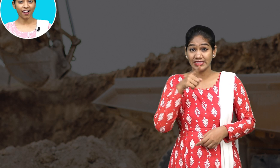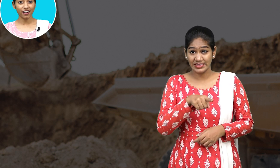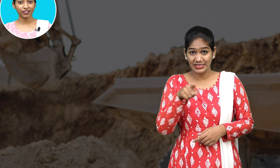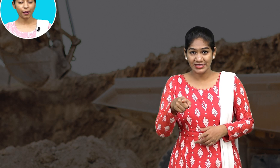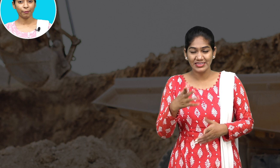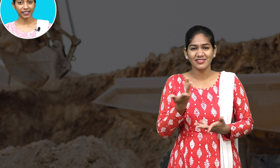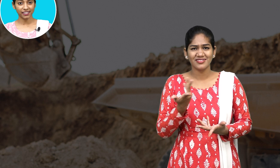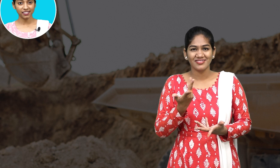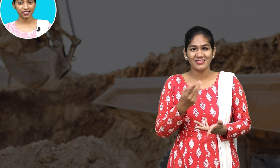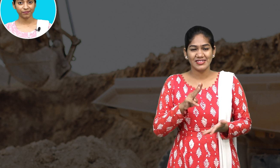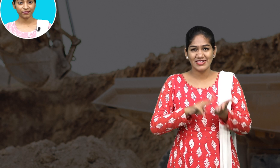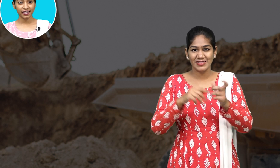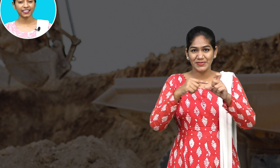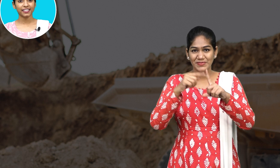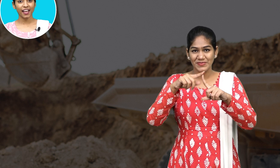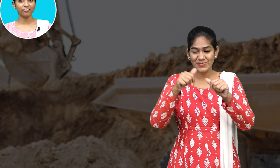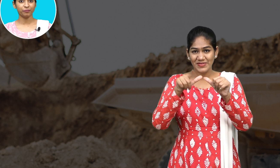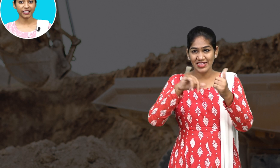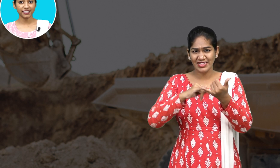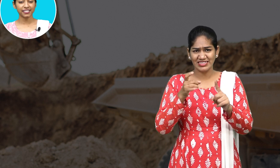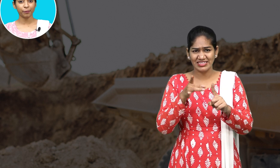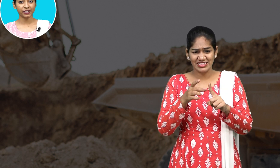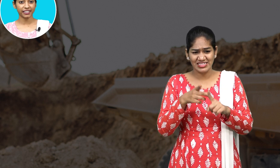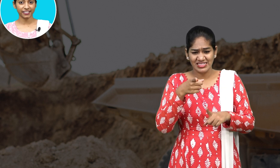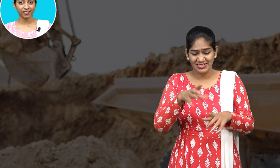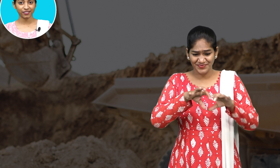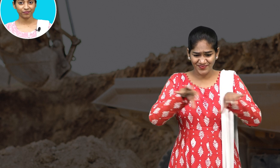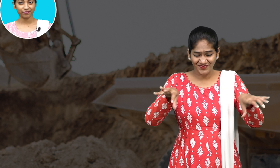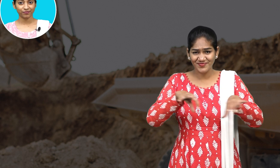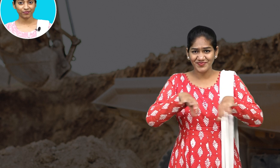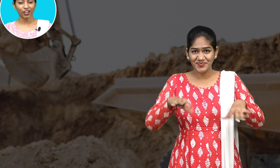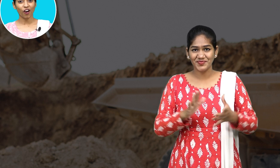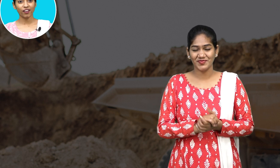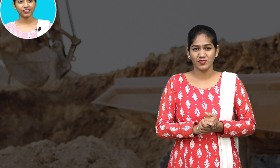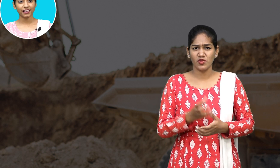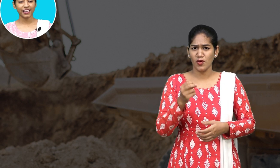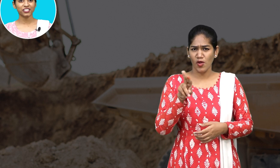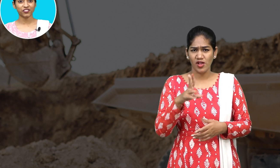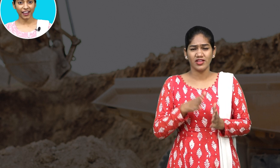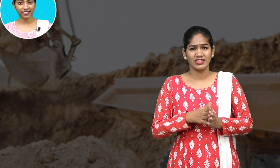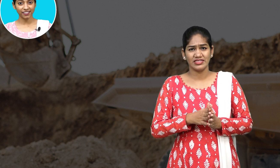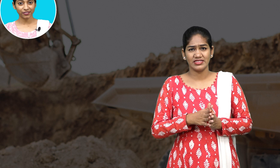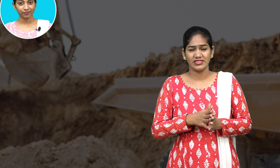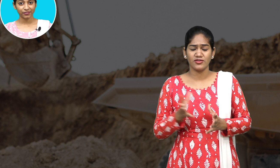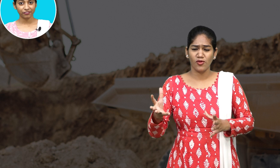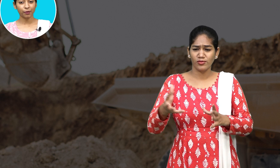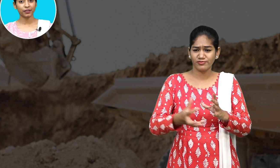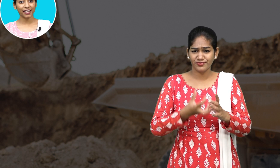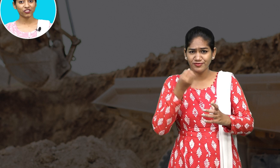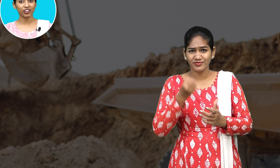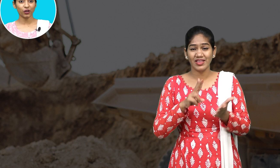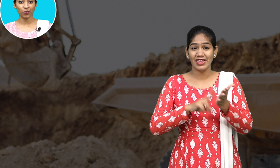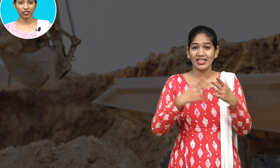These are metals that have been separated or extracted